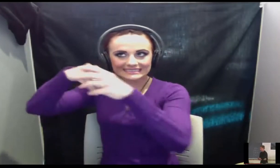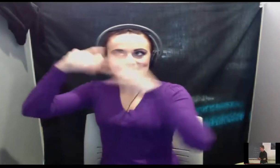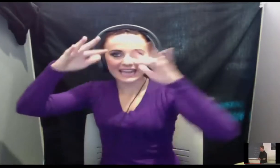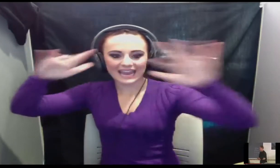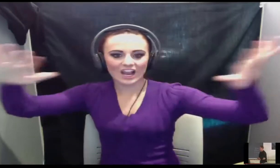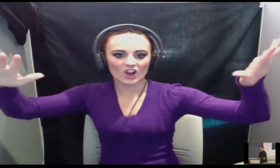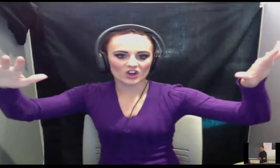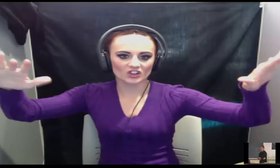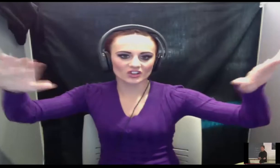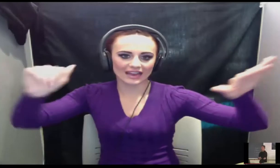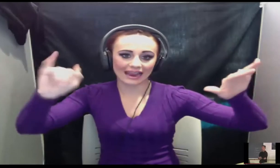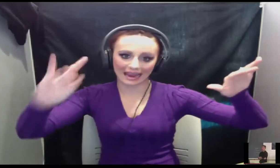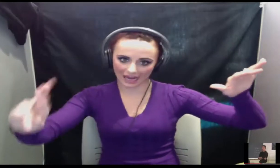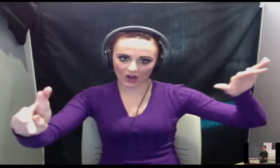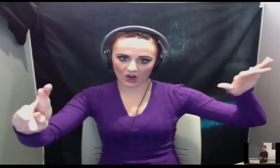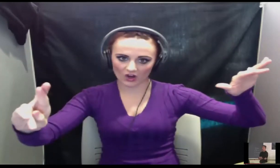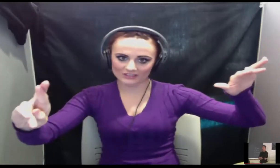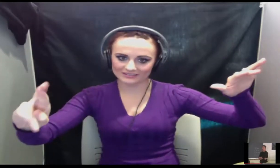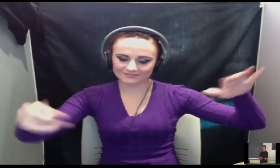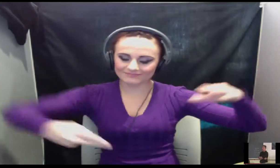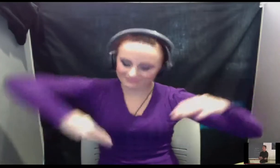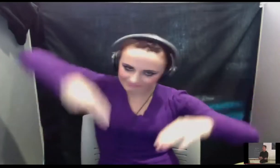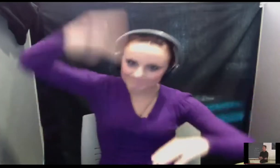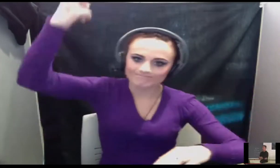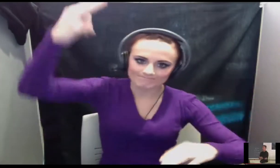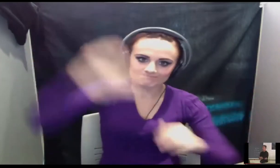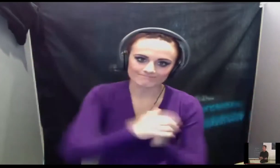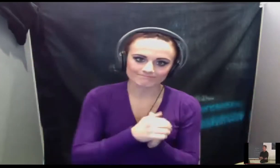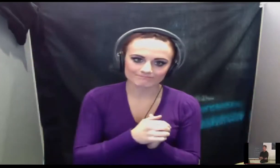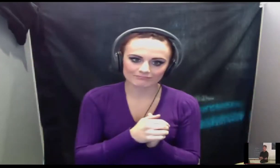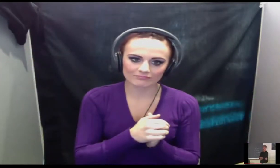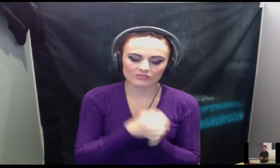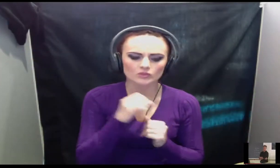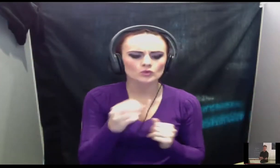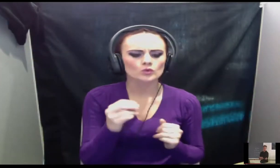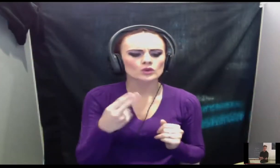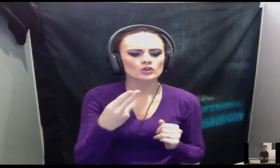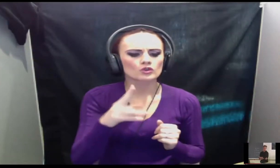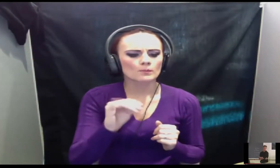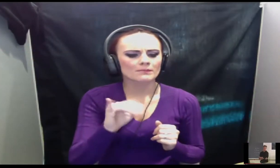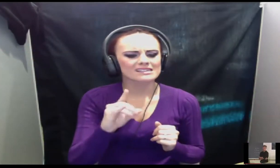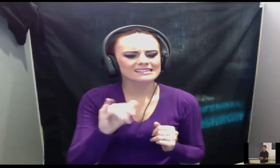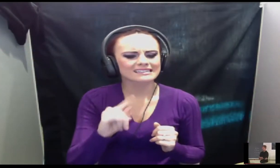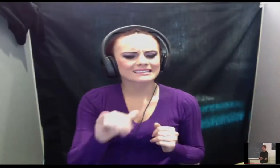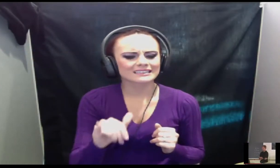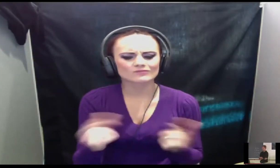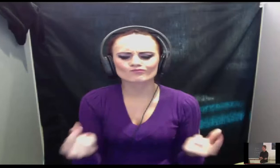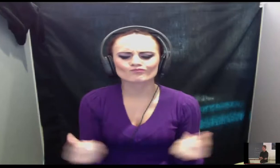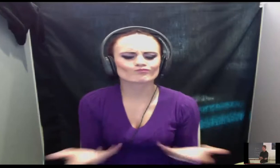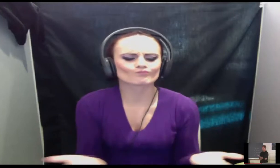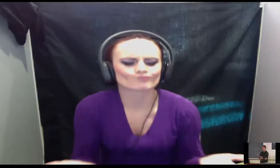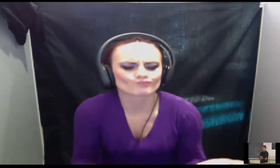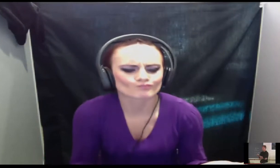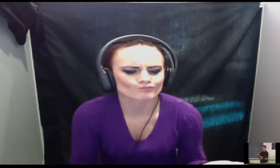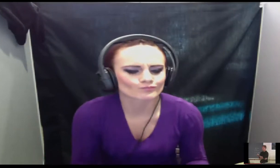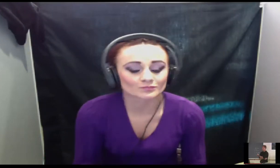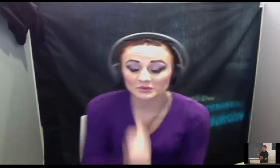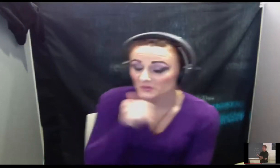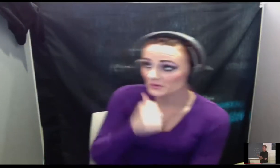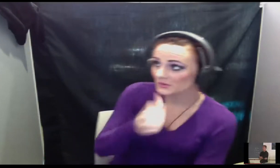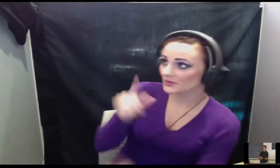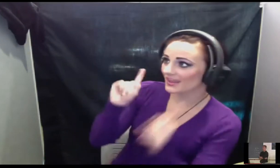What's one characteristic about humidity? What's humidity usually do? Flattens your hair.